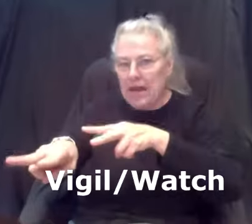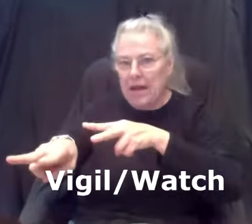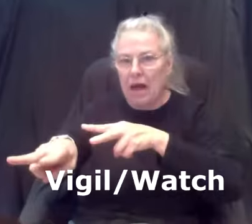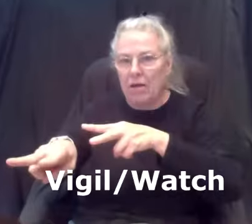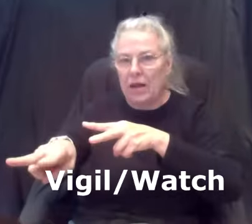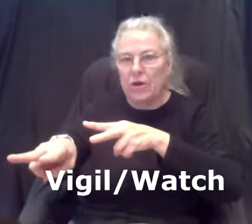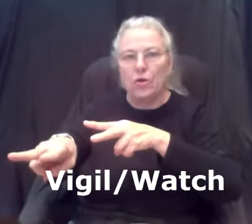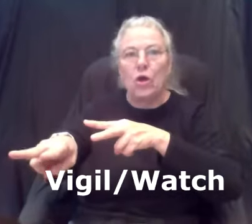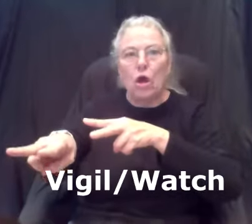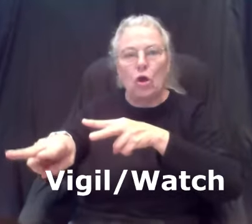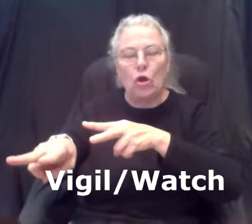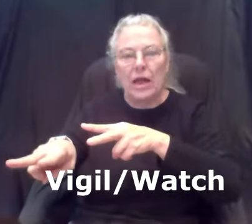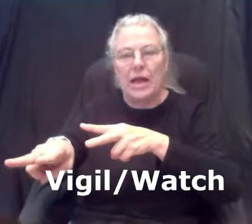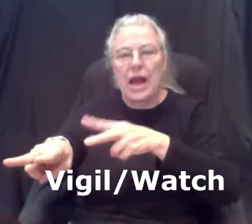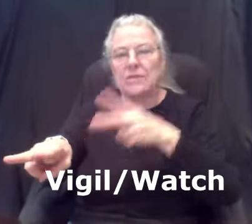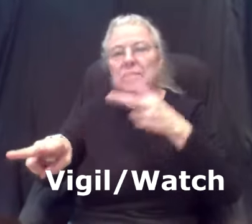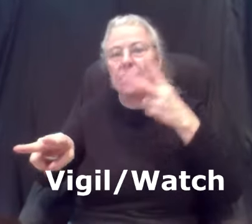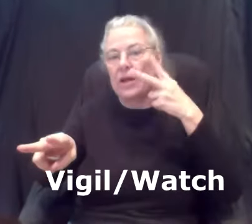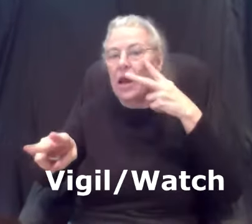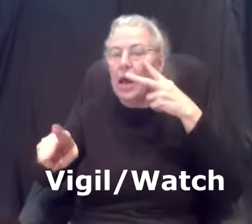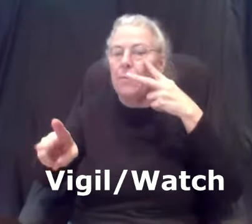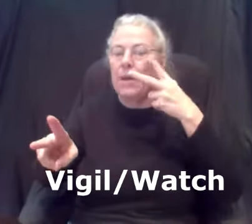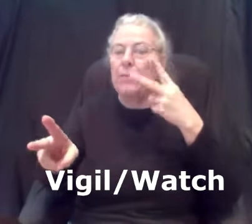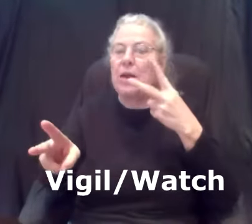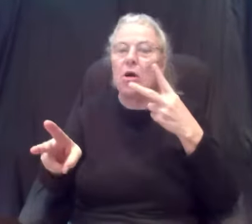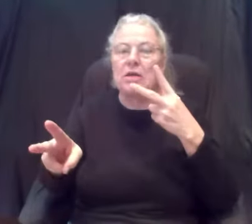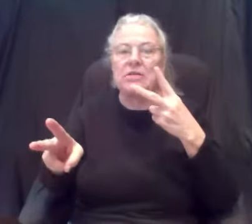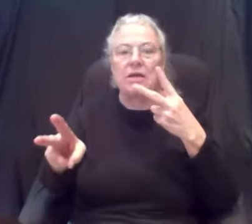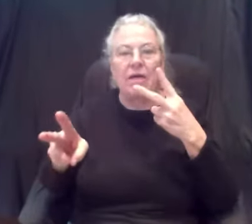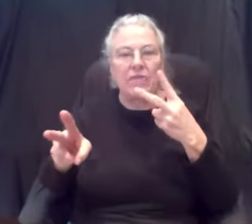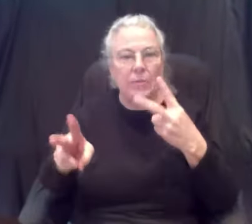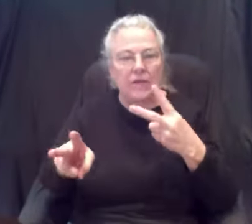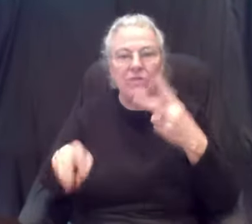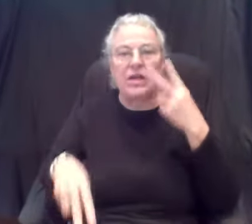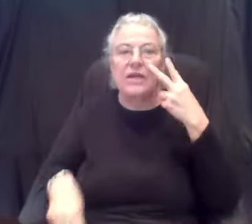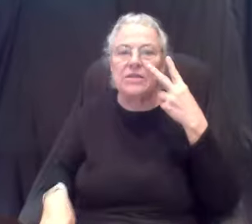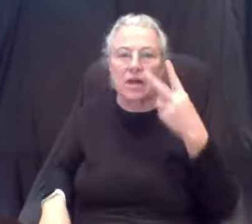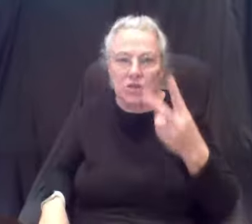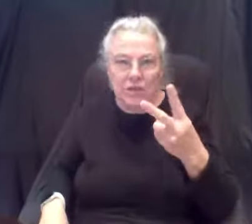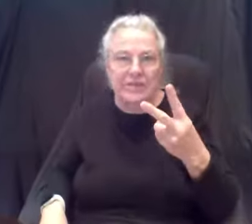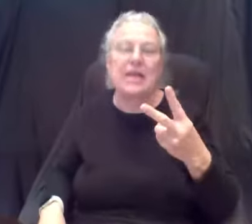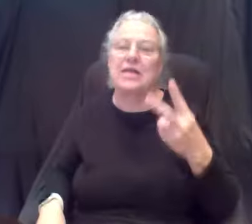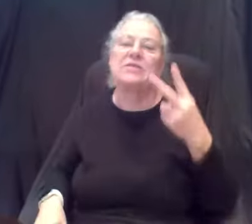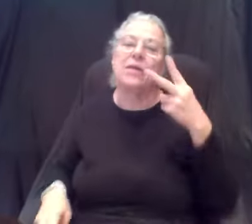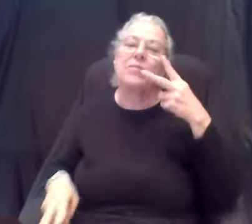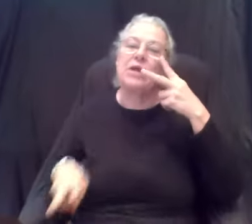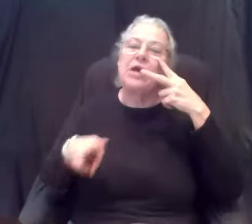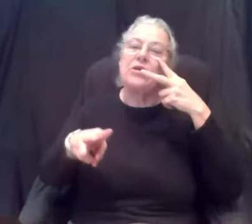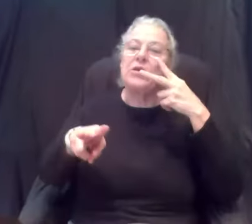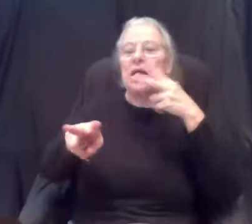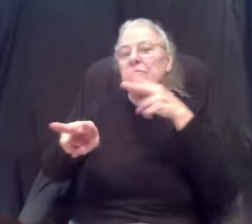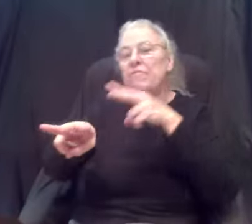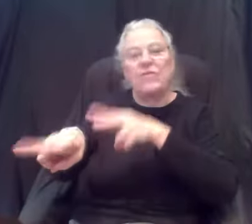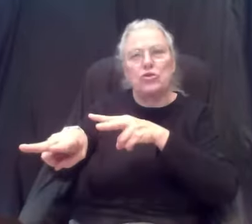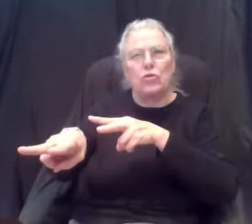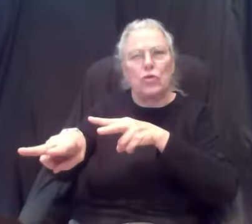out like you're looking at something. But because of it being, it's not just seeing something. To keep vigil, you're really